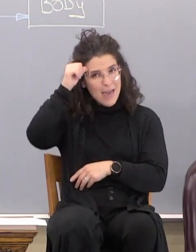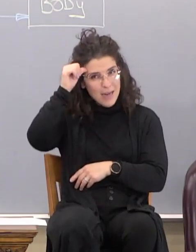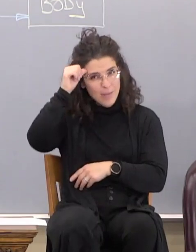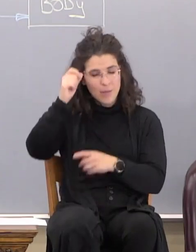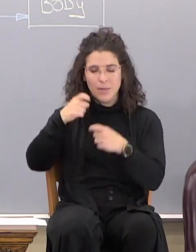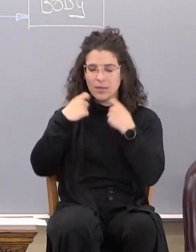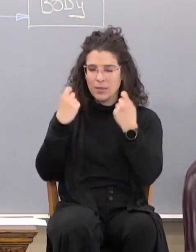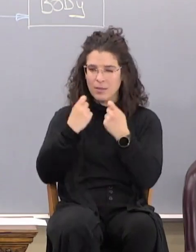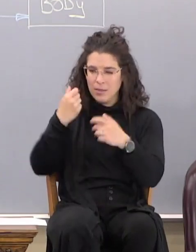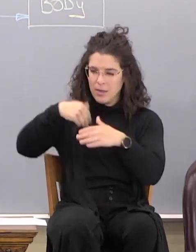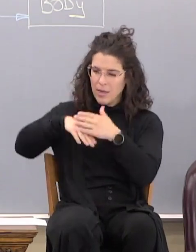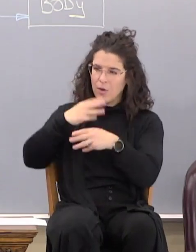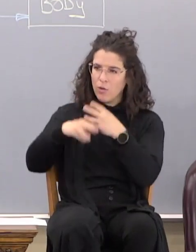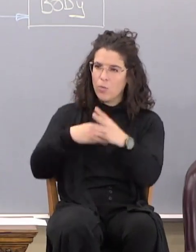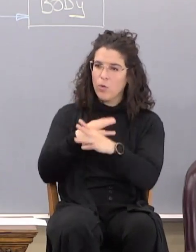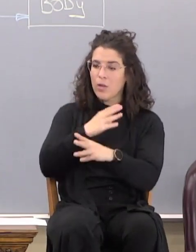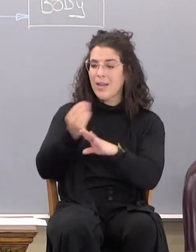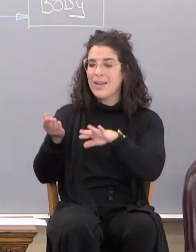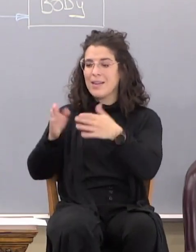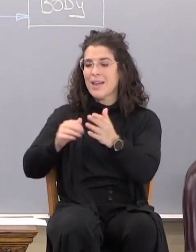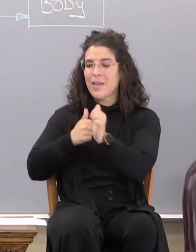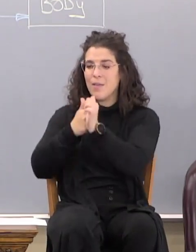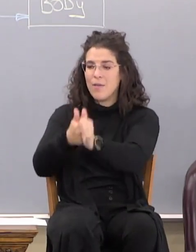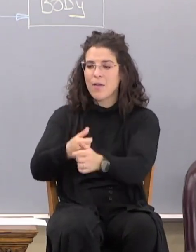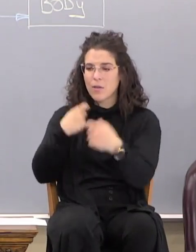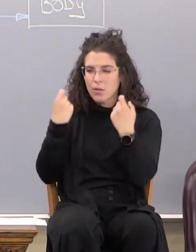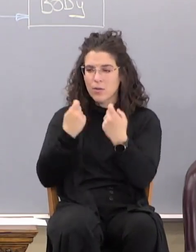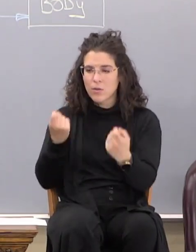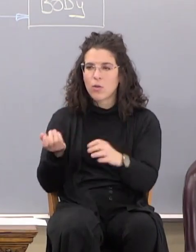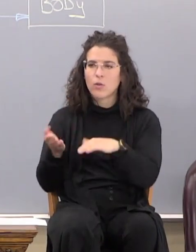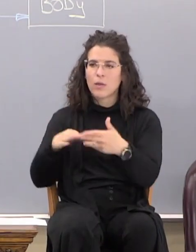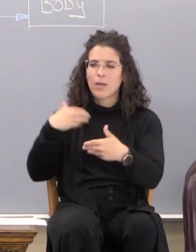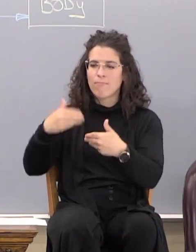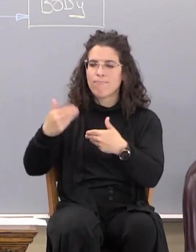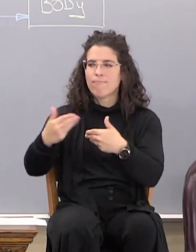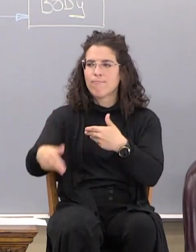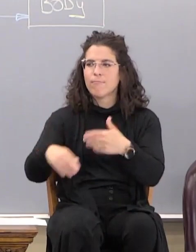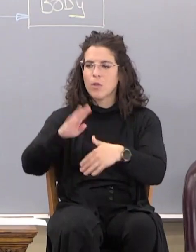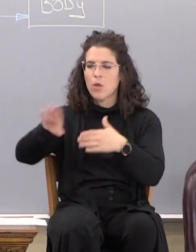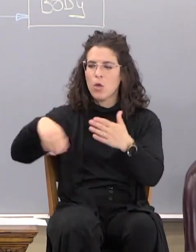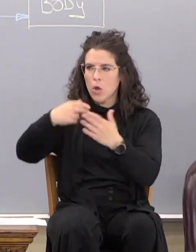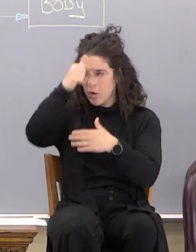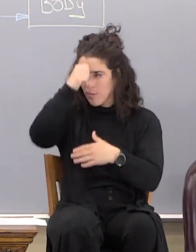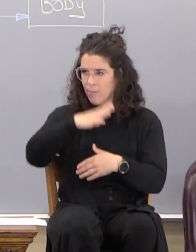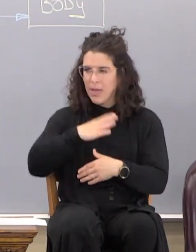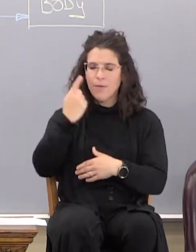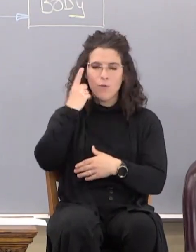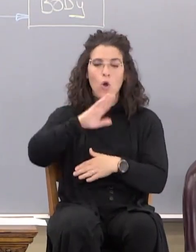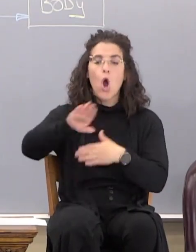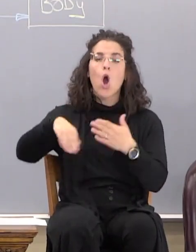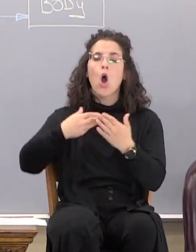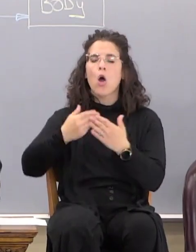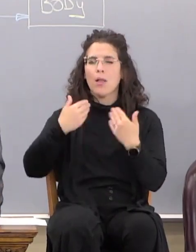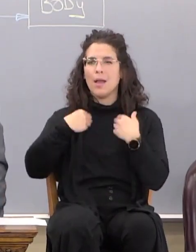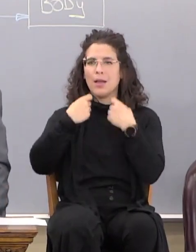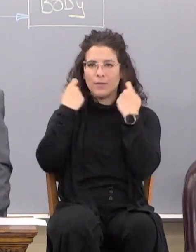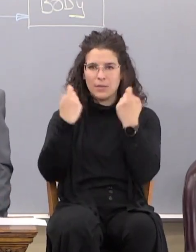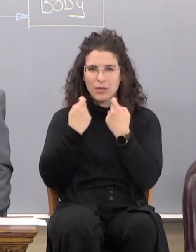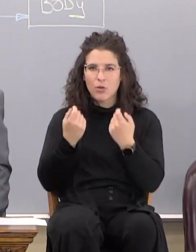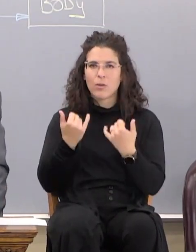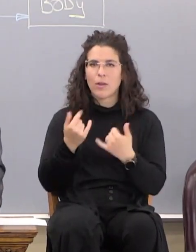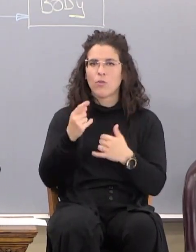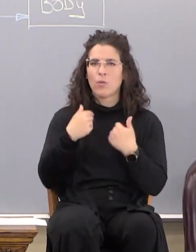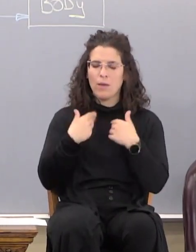Sin entered into the world, and death by sin. So that death passed upon all men, for that all have sinned. So now you have